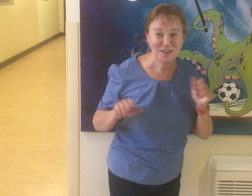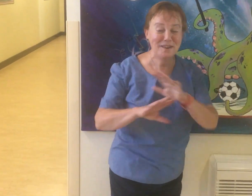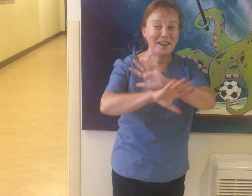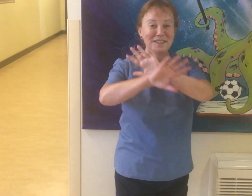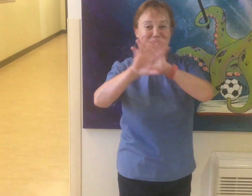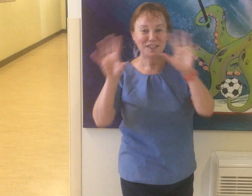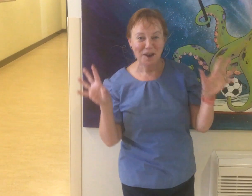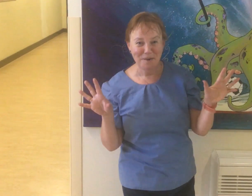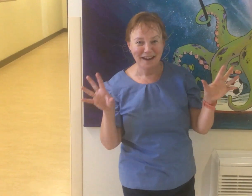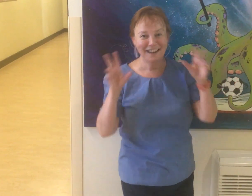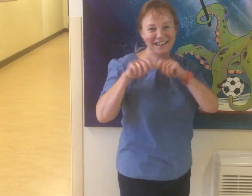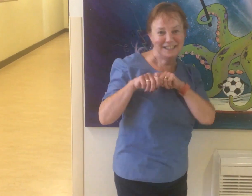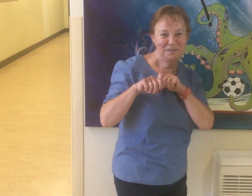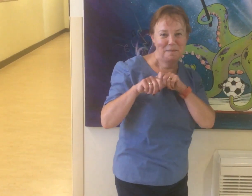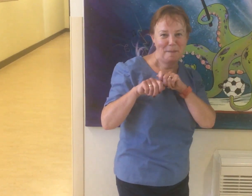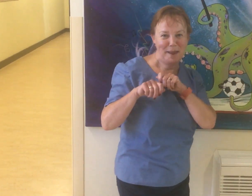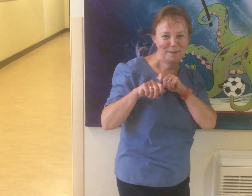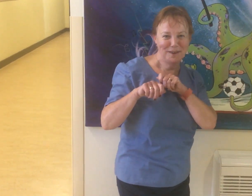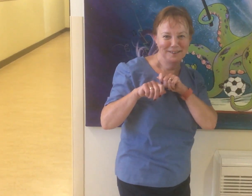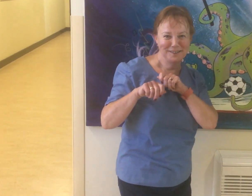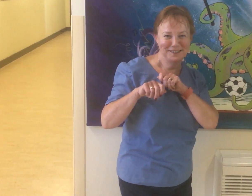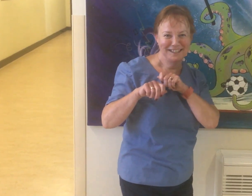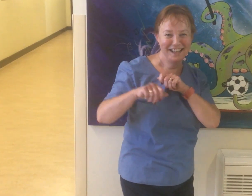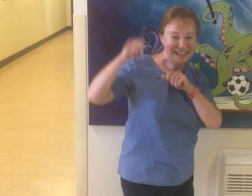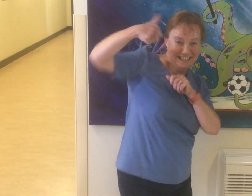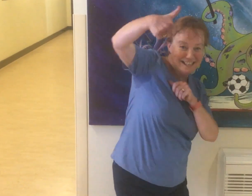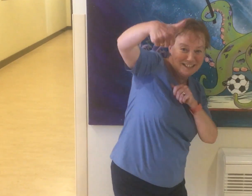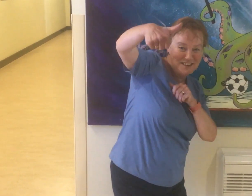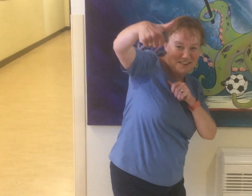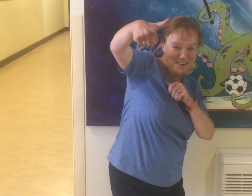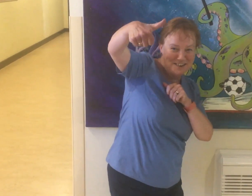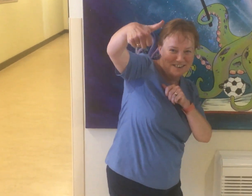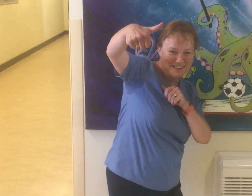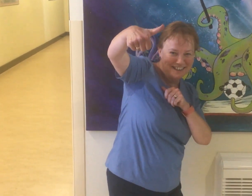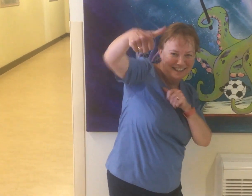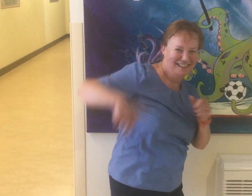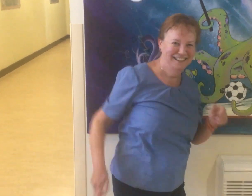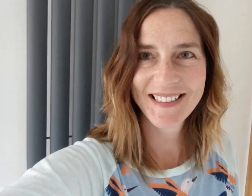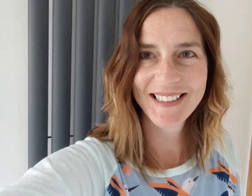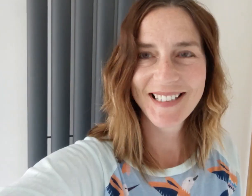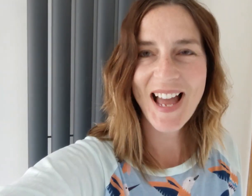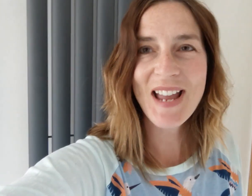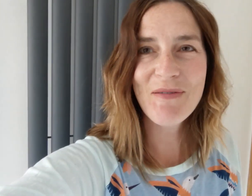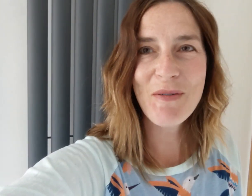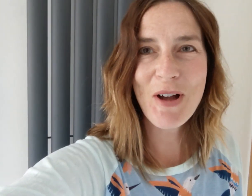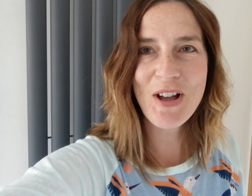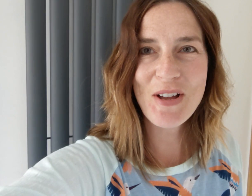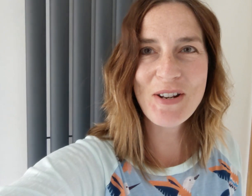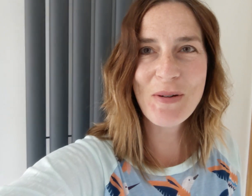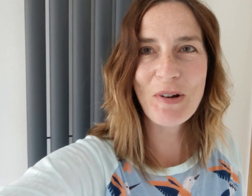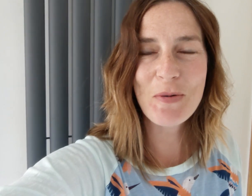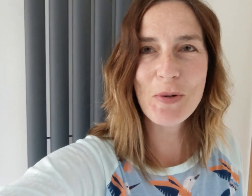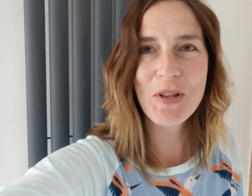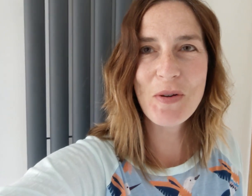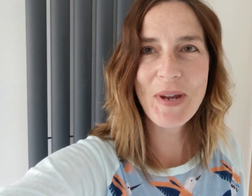doing loads of sewing and knitting for my baby granddaughter. See you soon. Hi everyone, welcome to another